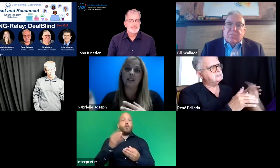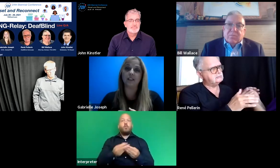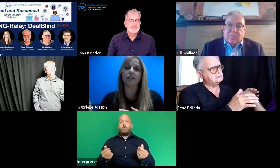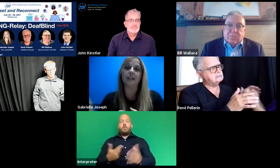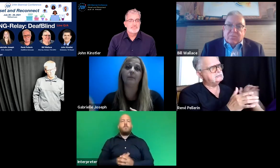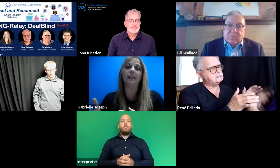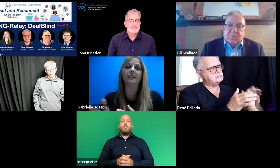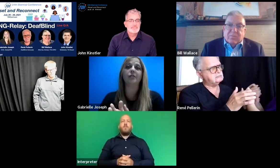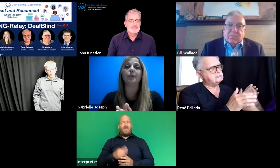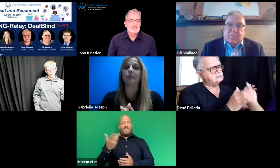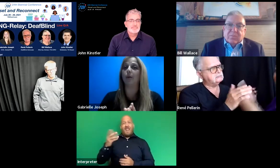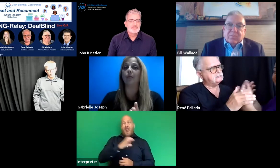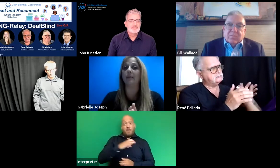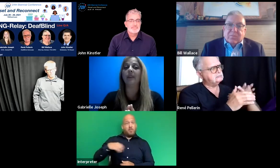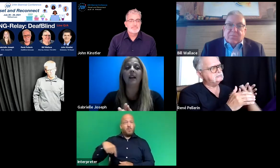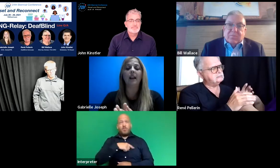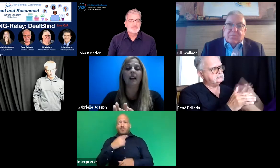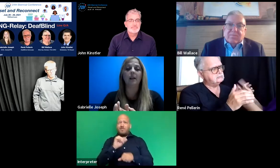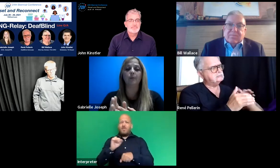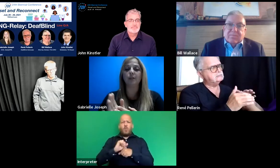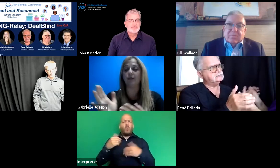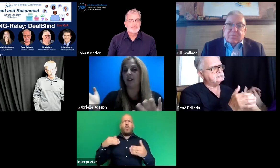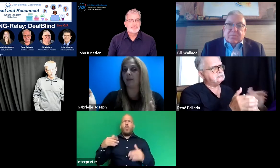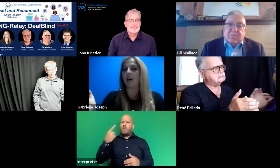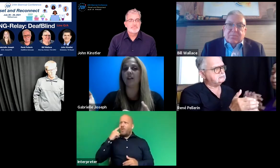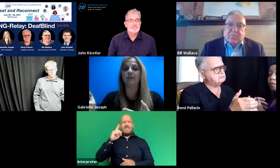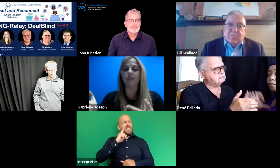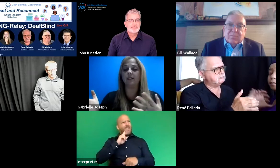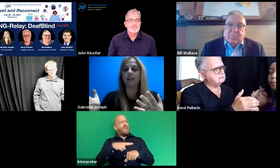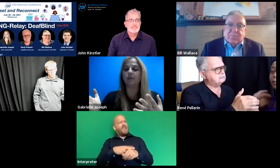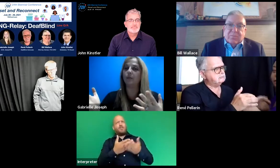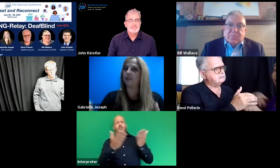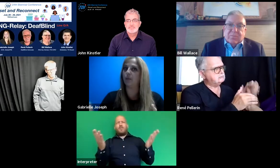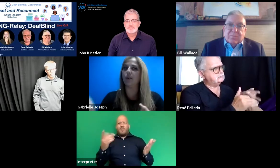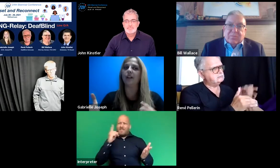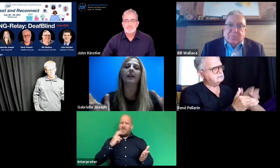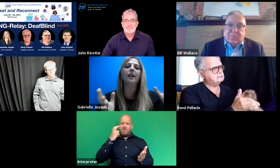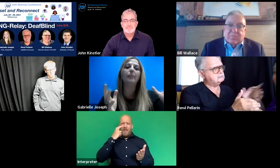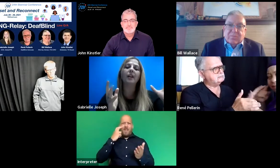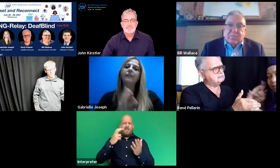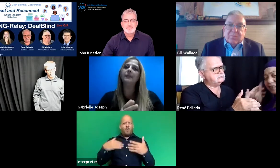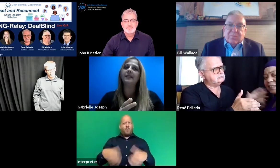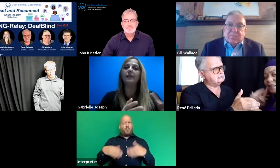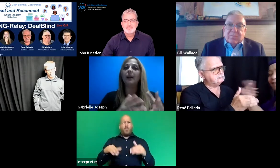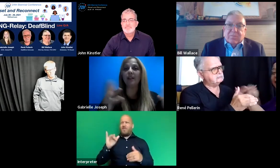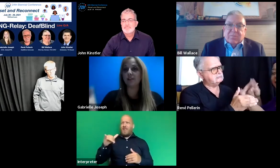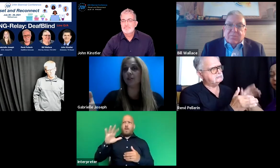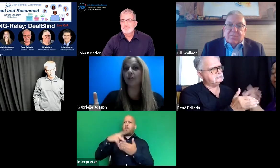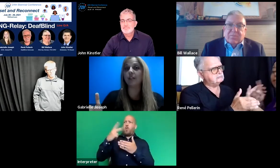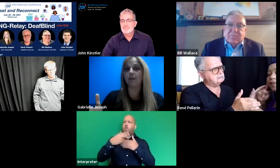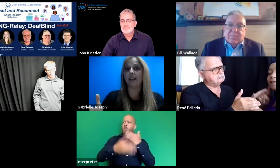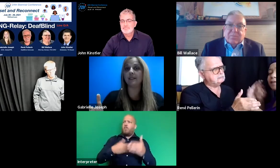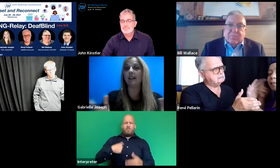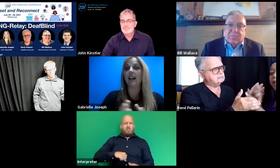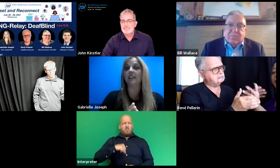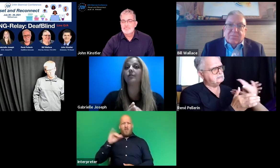this National Deafblind Distribution Program, which we're very proud of and to be supporting. But on the flip side, maybe there's